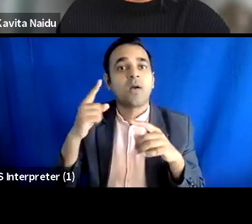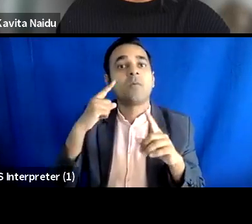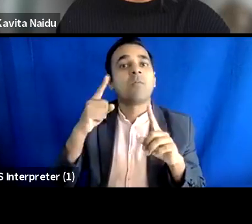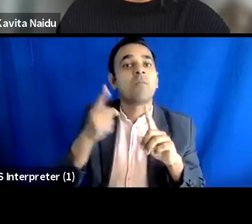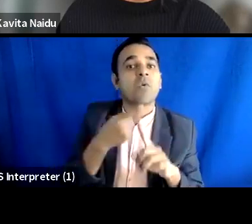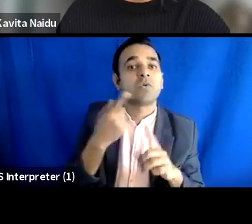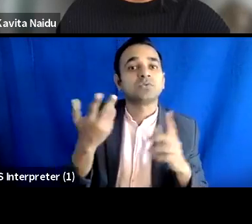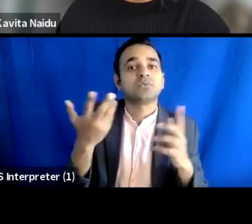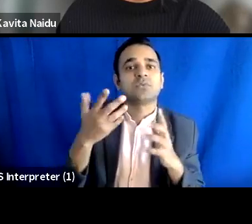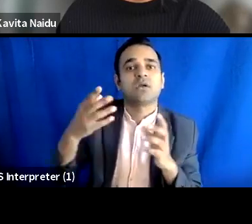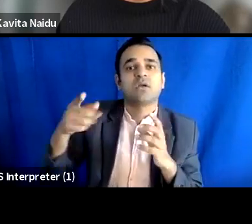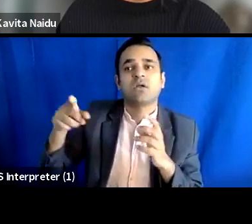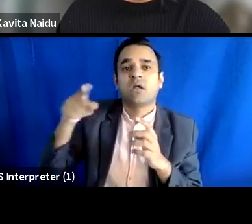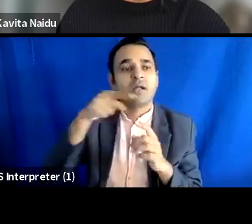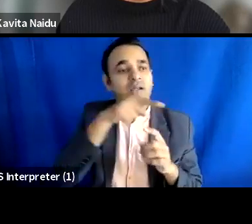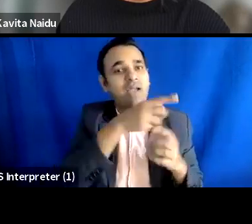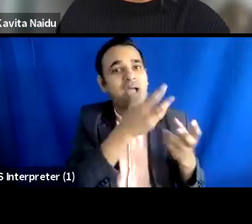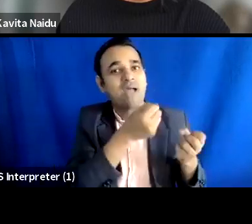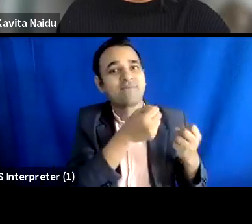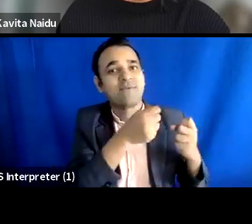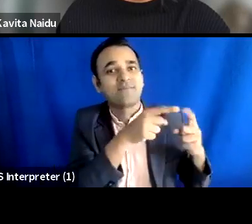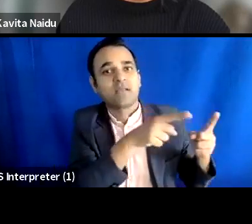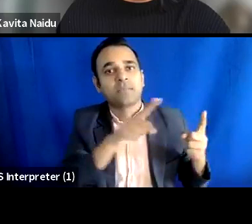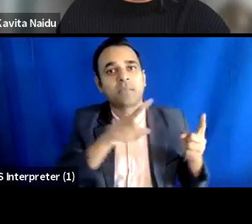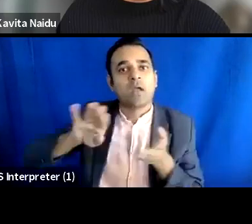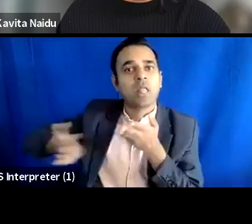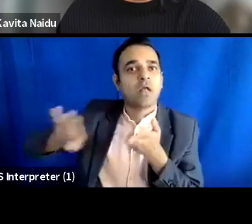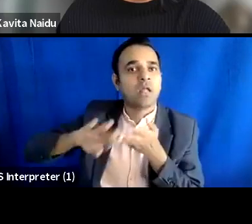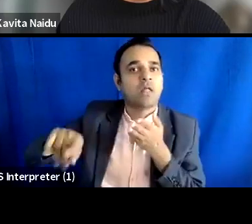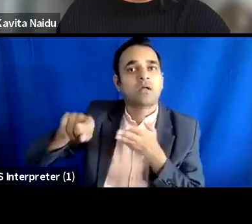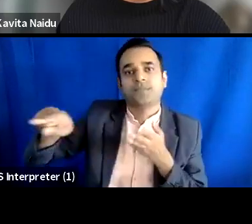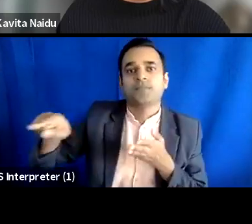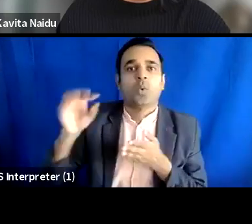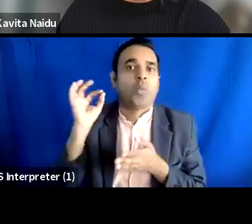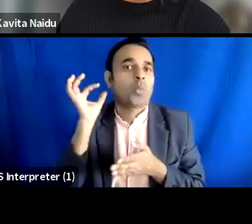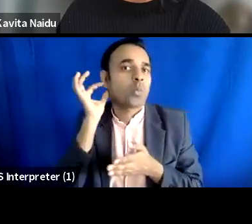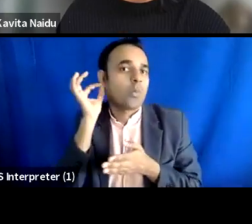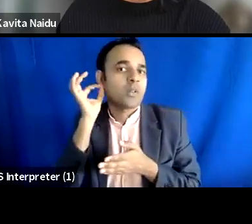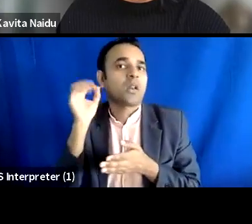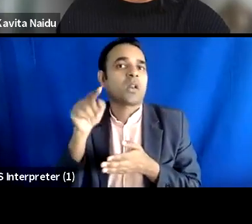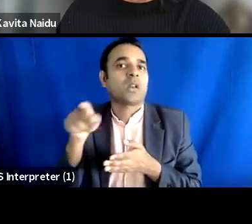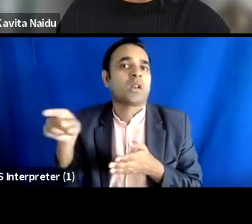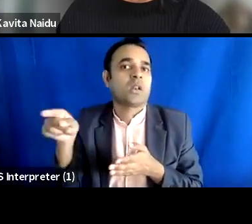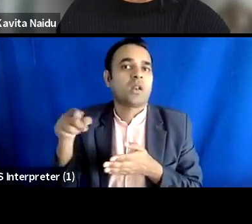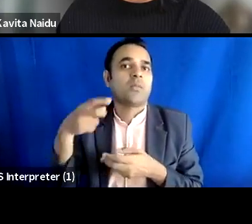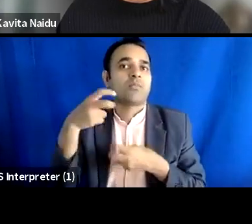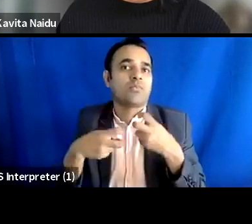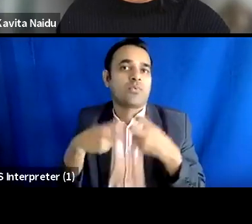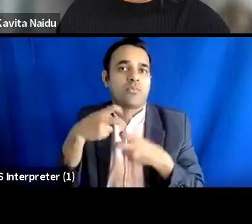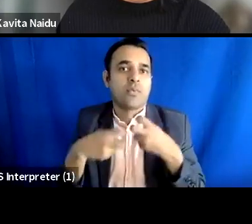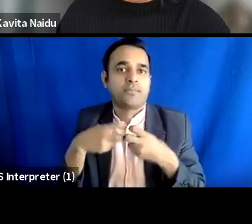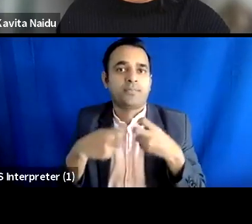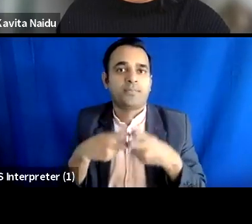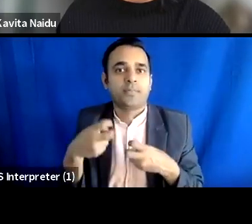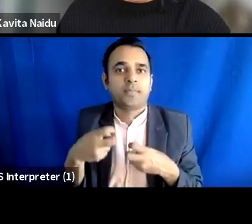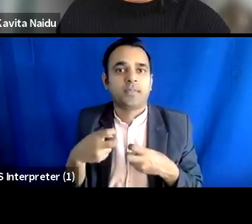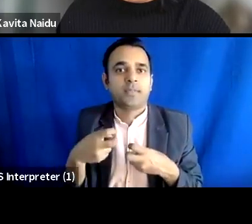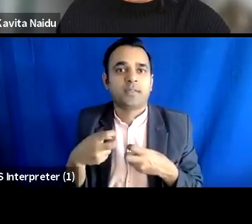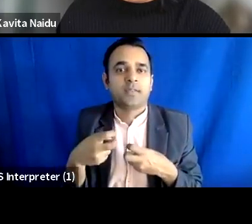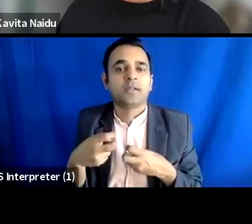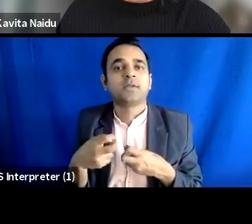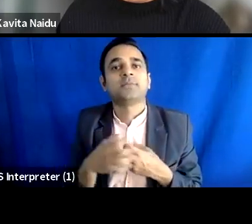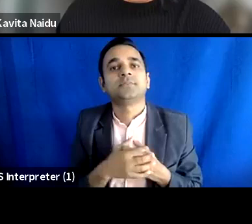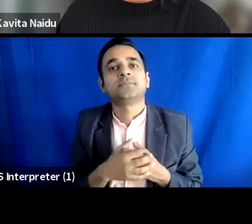of women's production processes, how also, and maybe lastly, before I